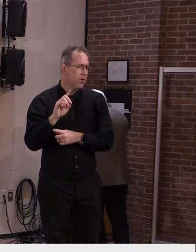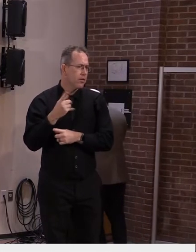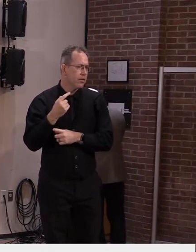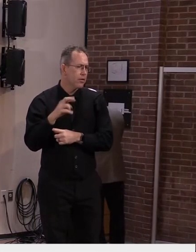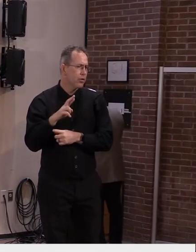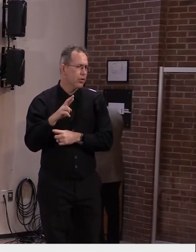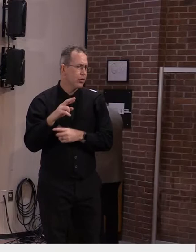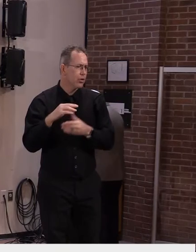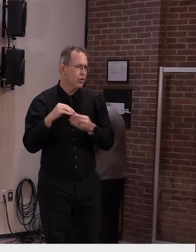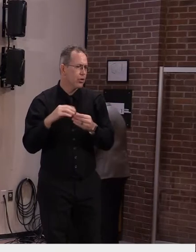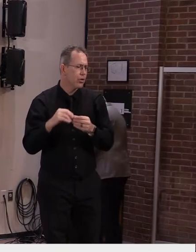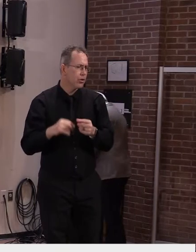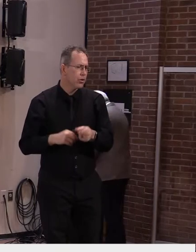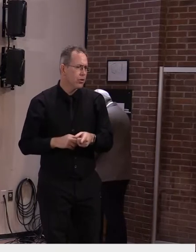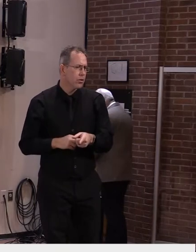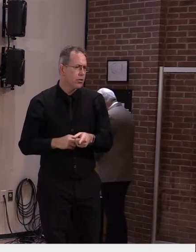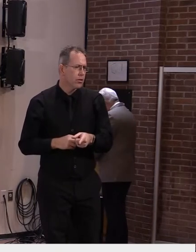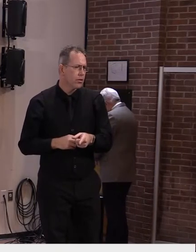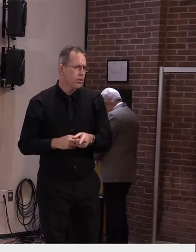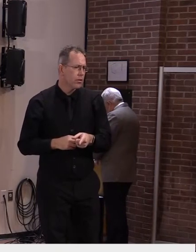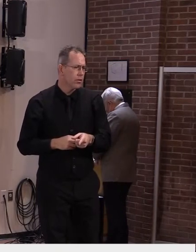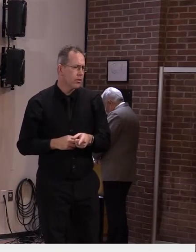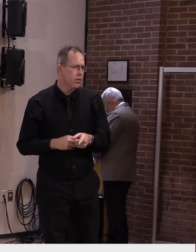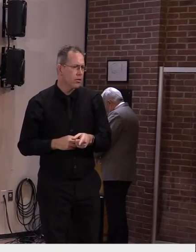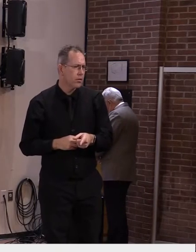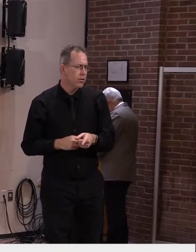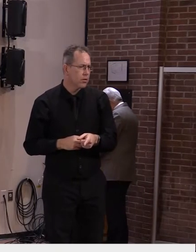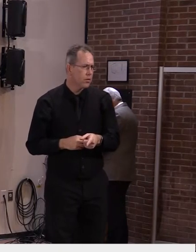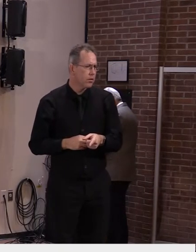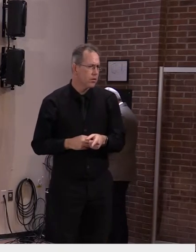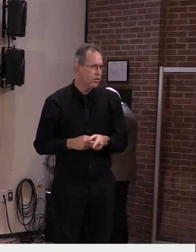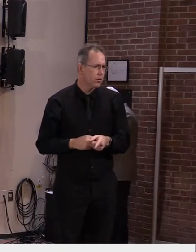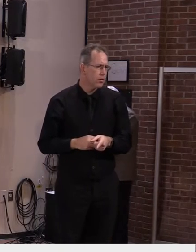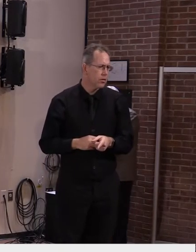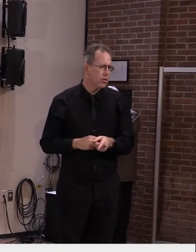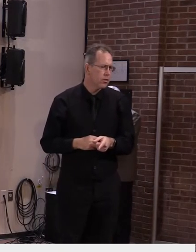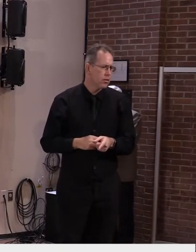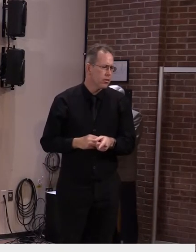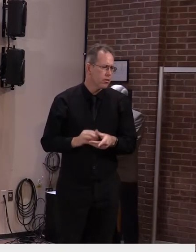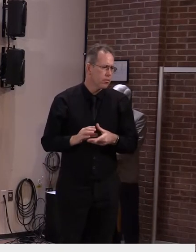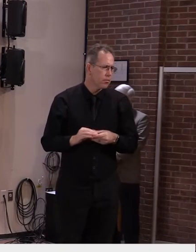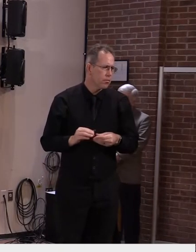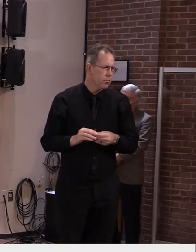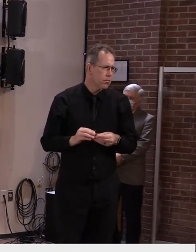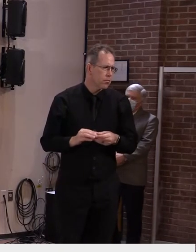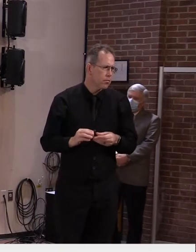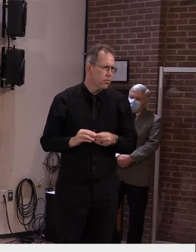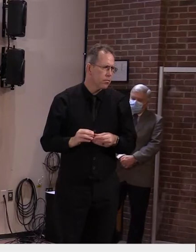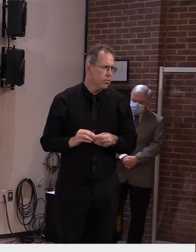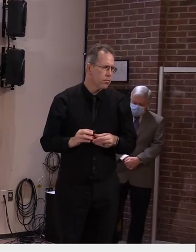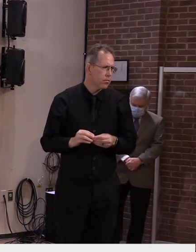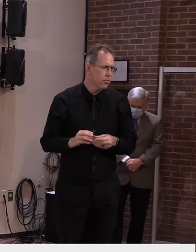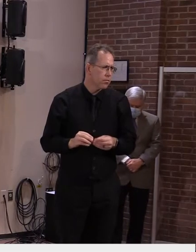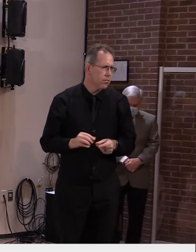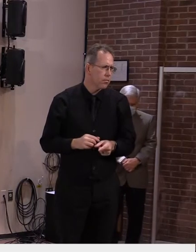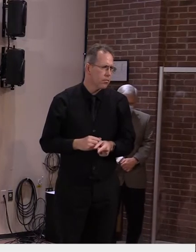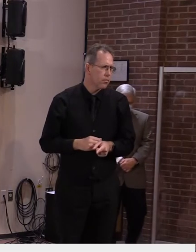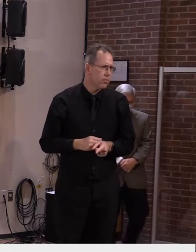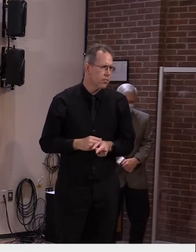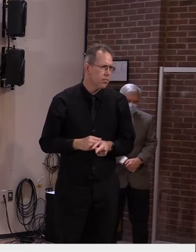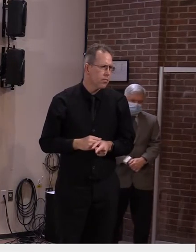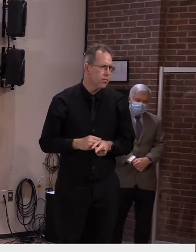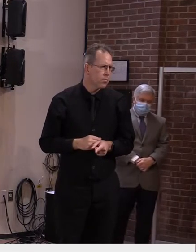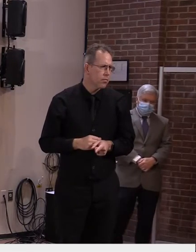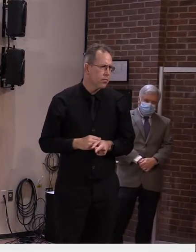Hi. Today, the former health commissioner for Vermont, Dr. Harry Chen, came out with a